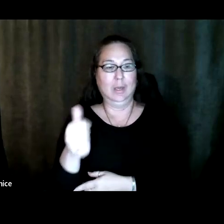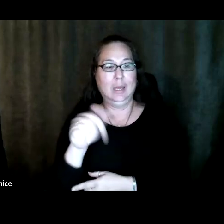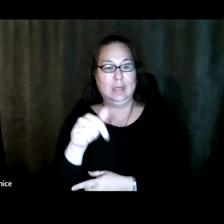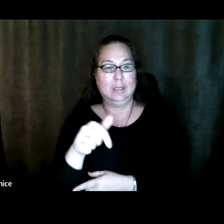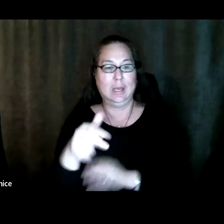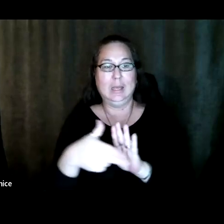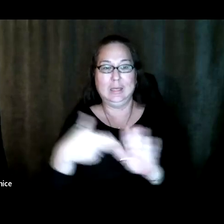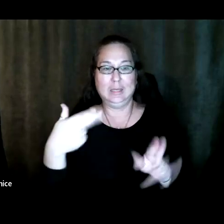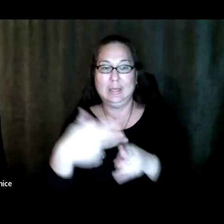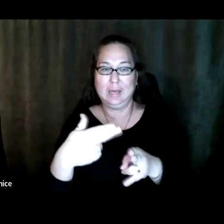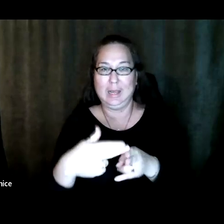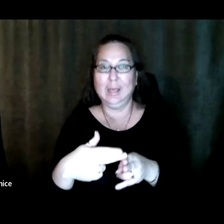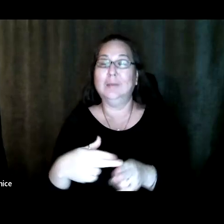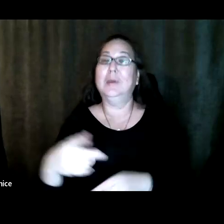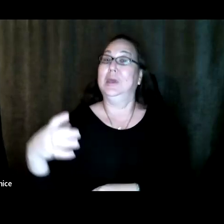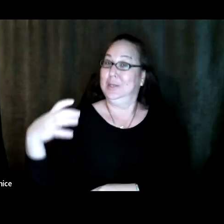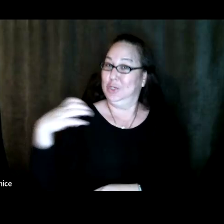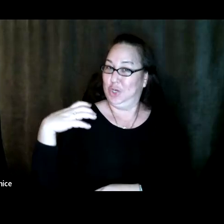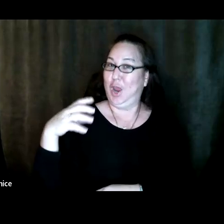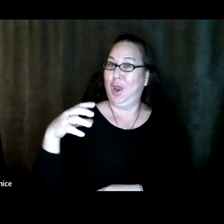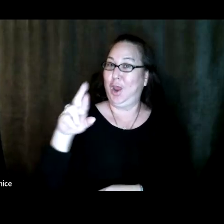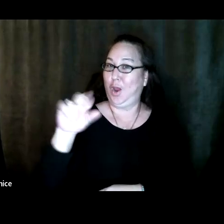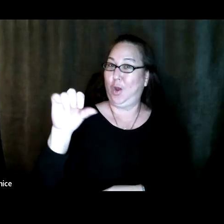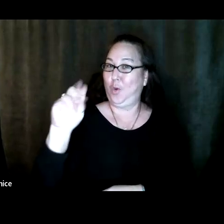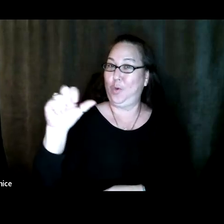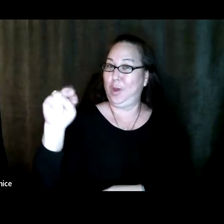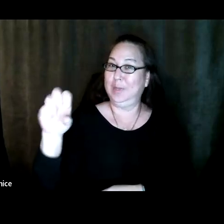year is our very own Chair Robinson.